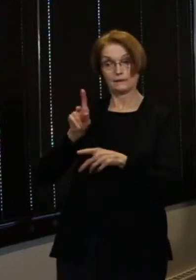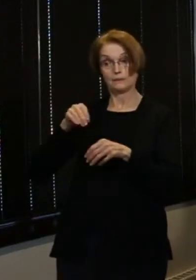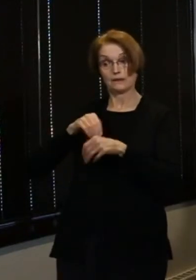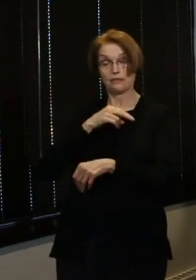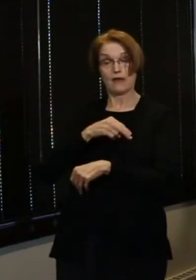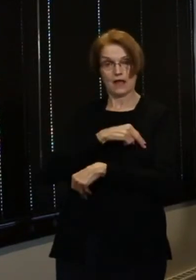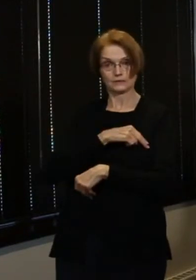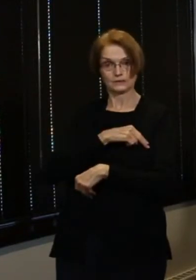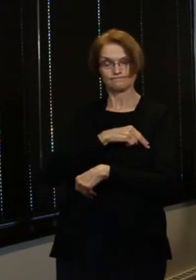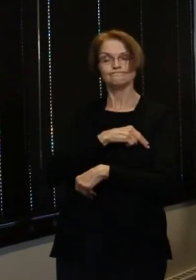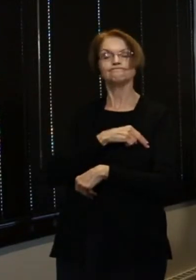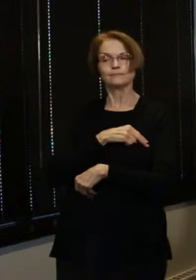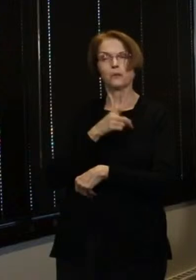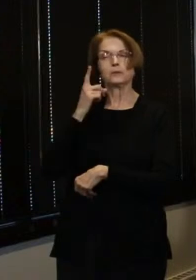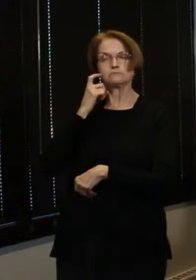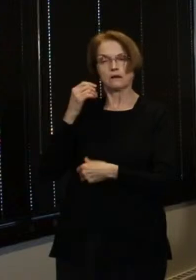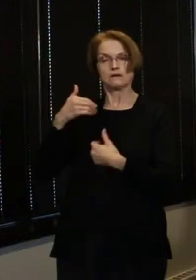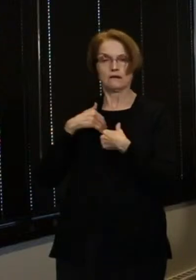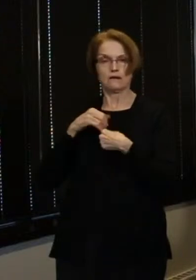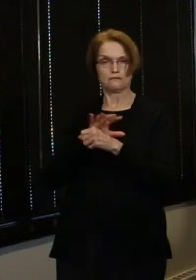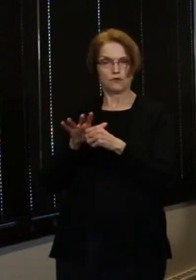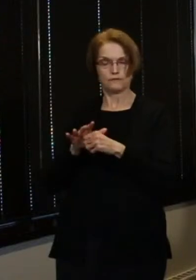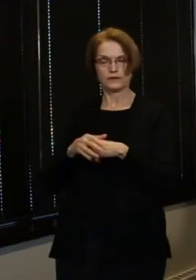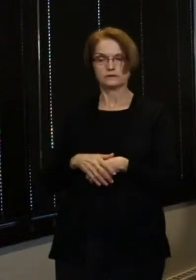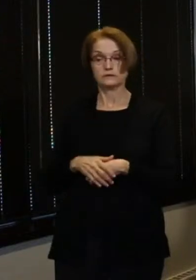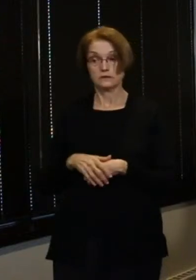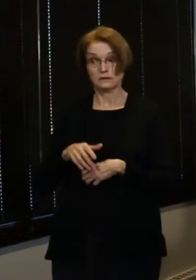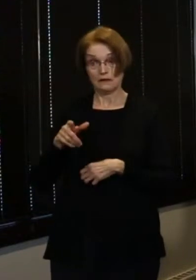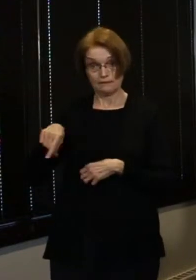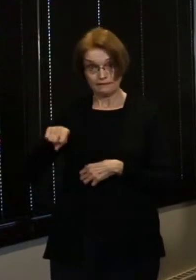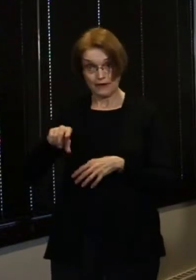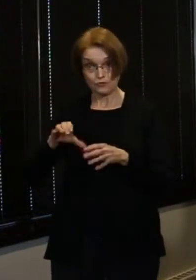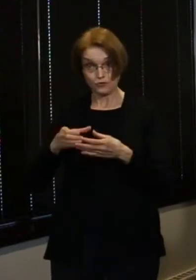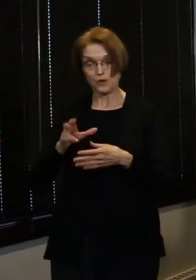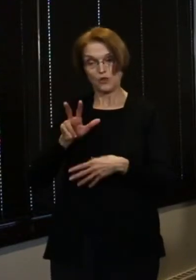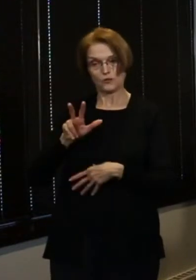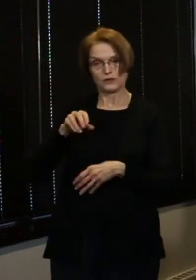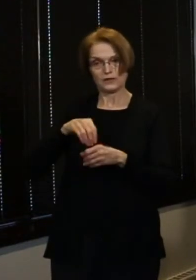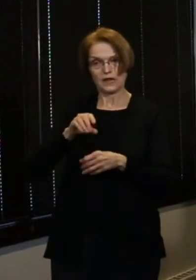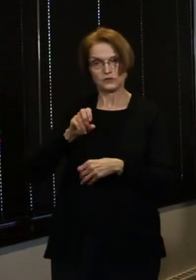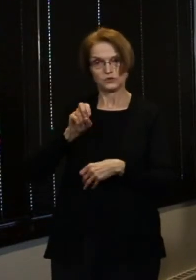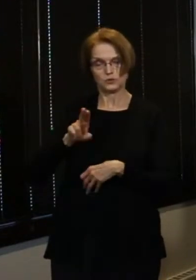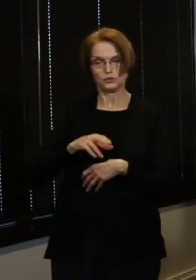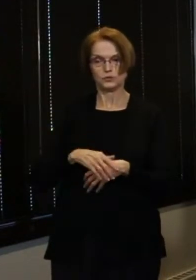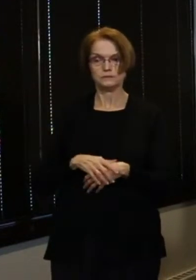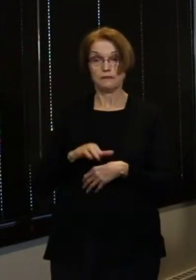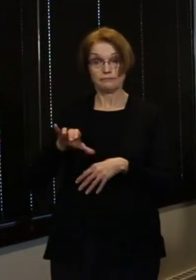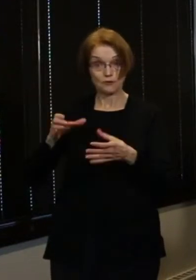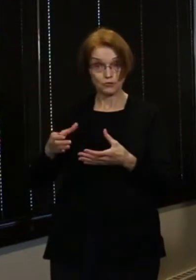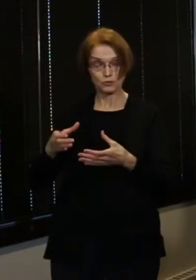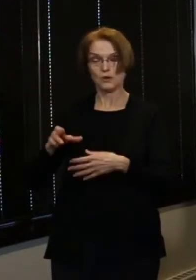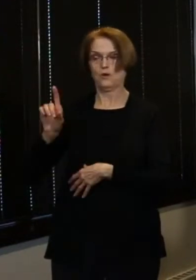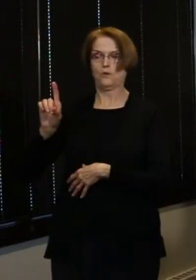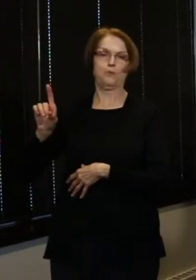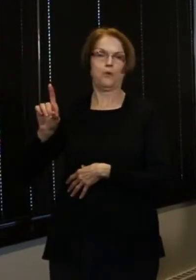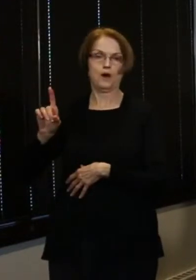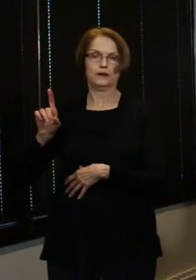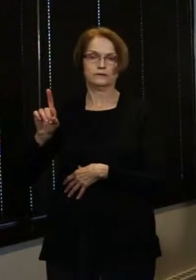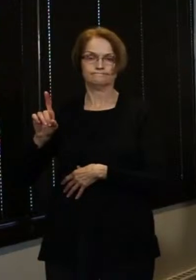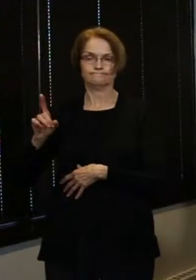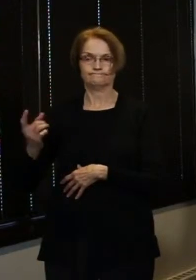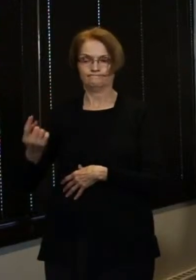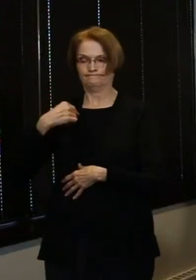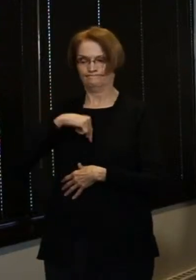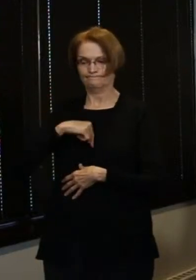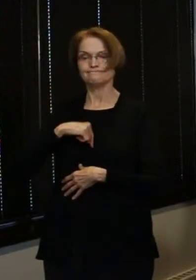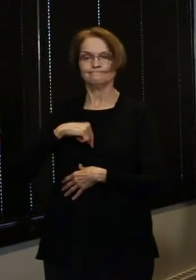hospitalized with suspected COVID. We have 3 suspected COVID patients in the ICU, and we have 1 suspected COVID